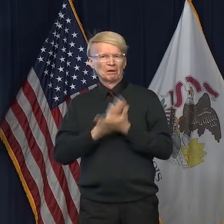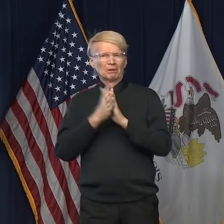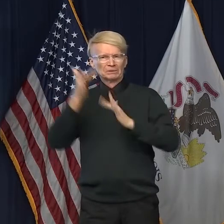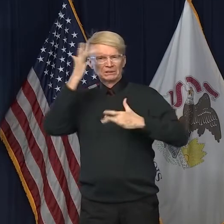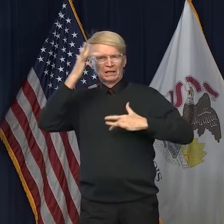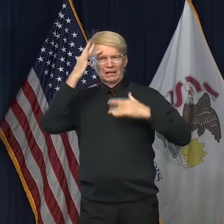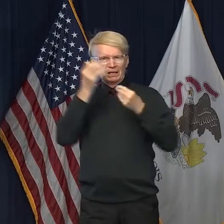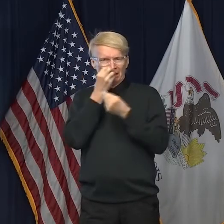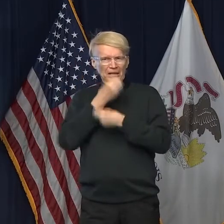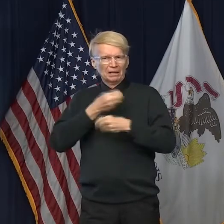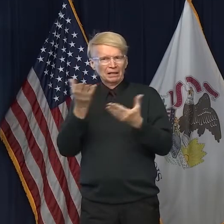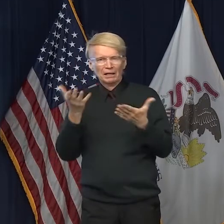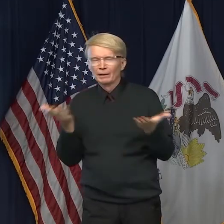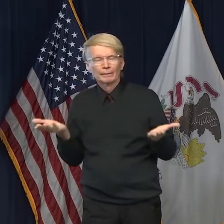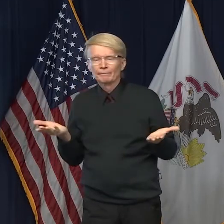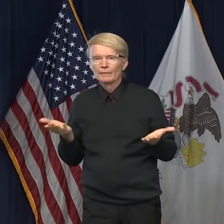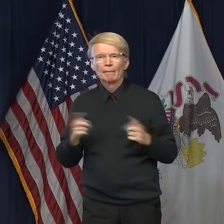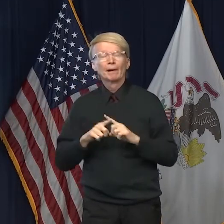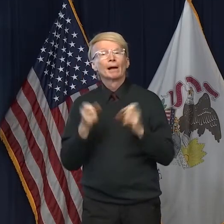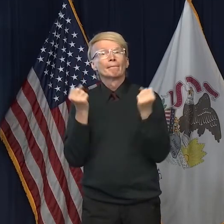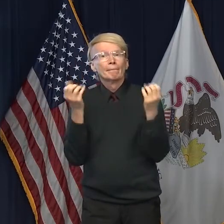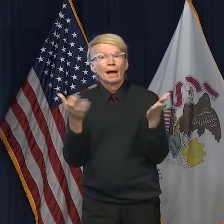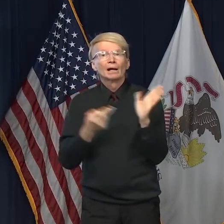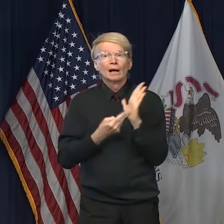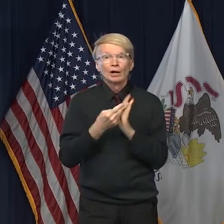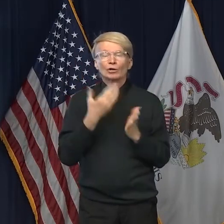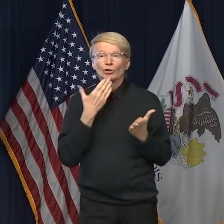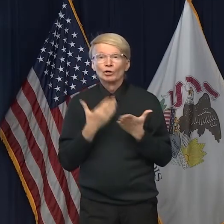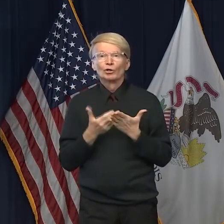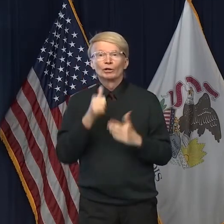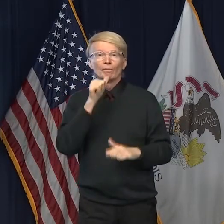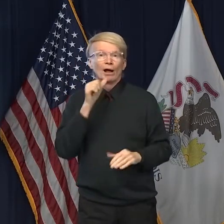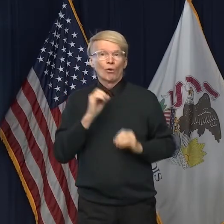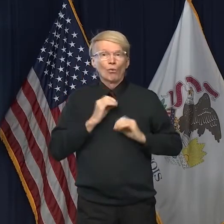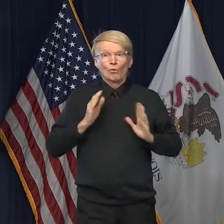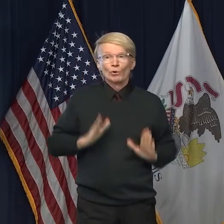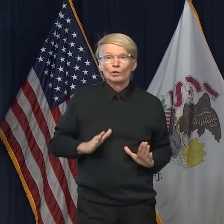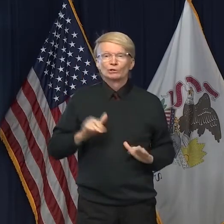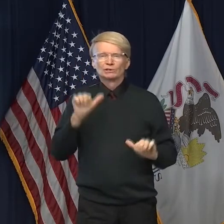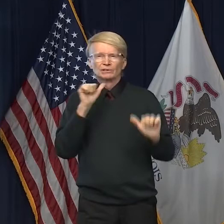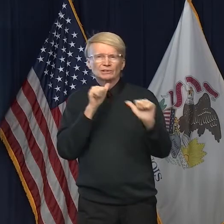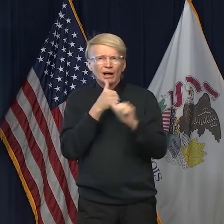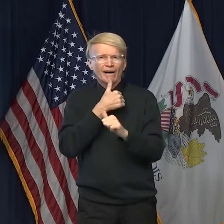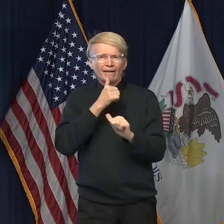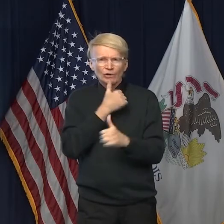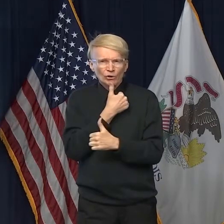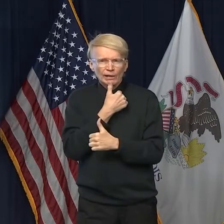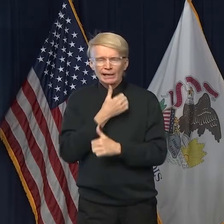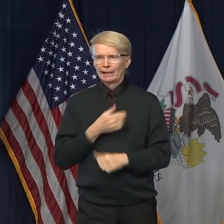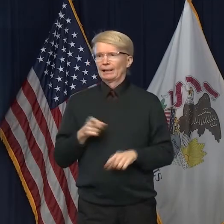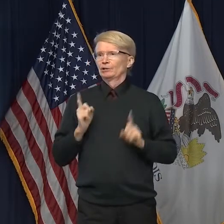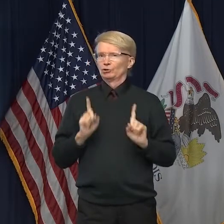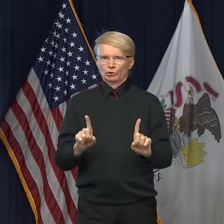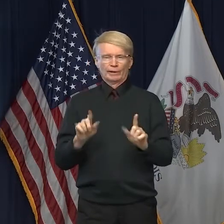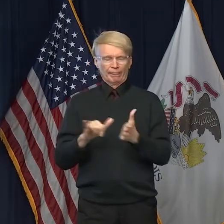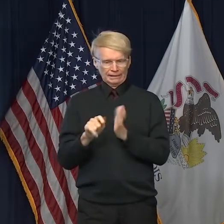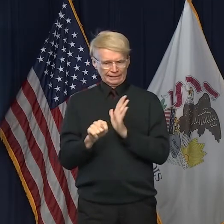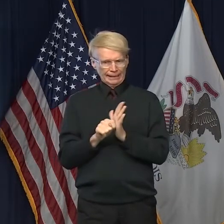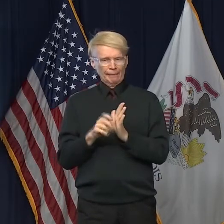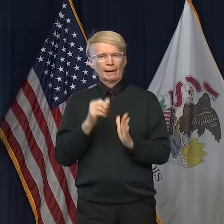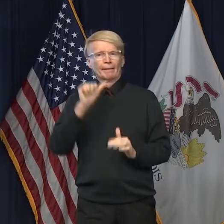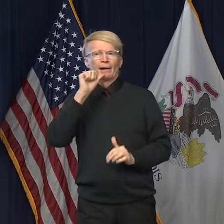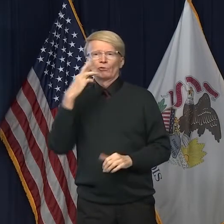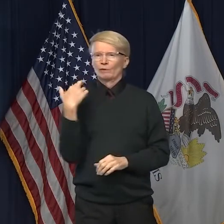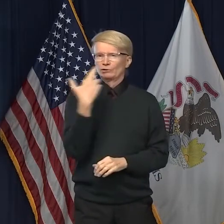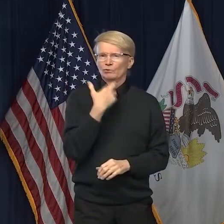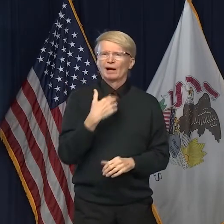The many, many good bar owners and restaurant owners who are suffering through this pandemic, and many other businesses, but let's talk about bar and restaurant owners.